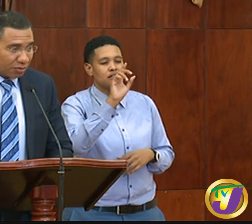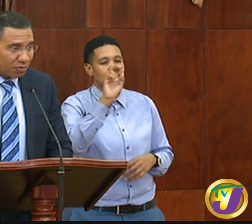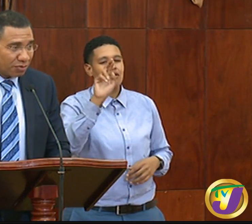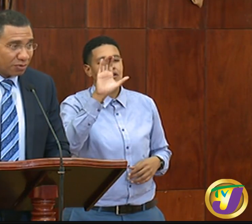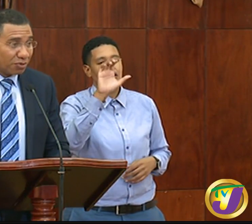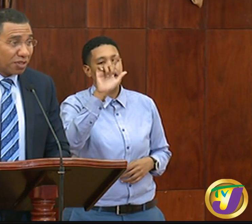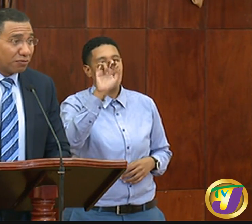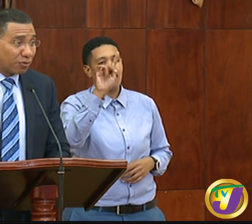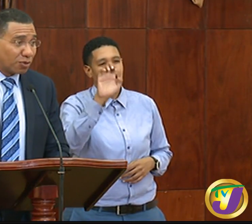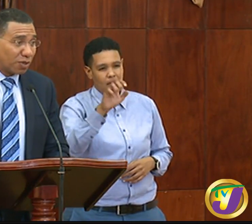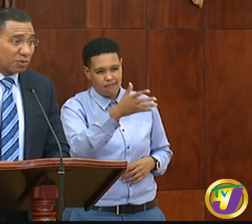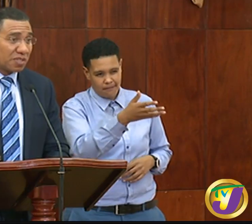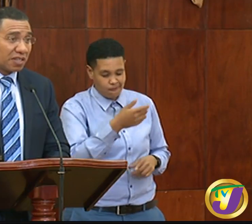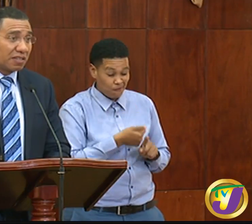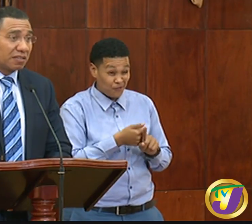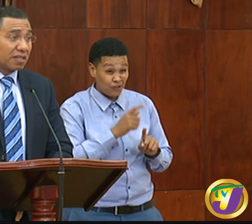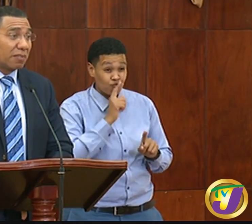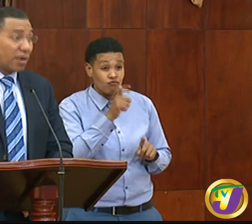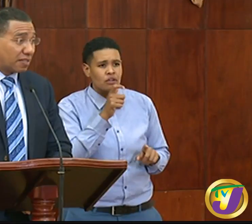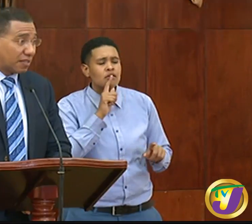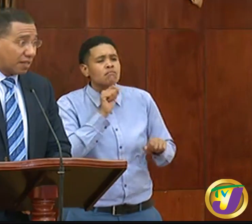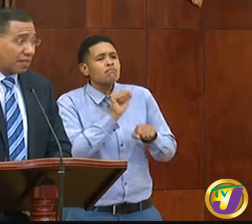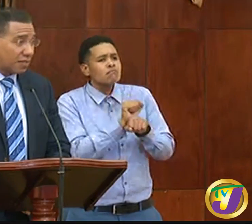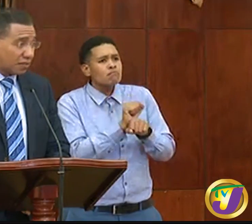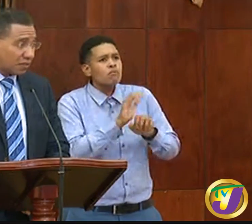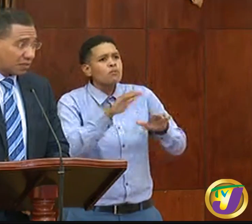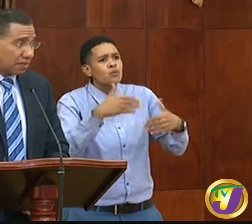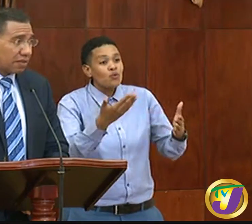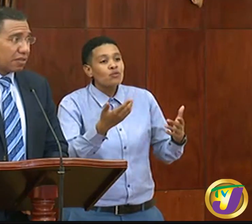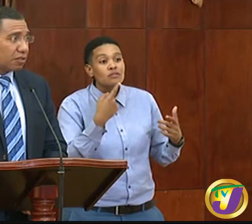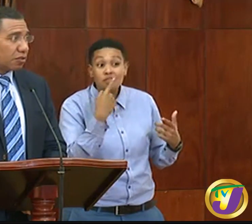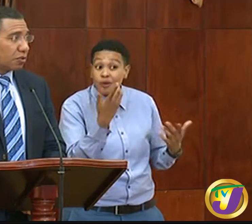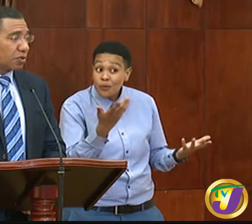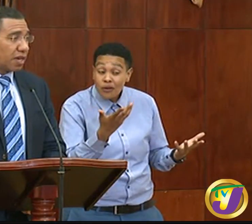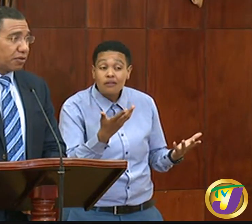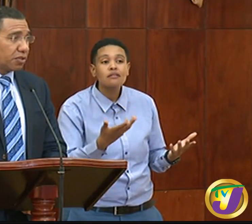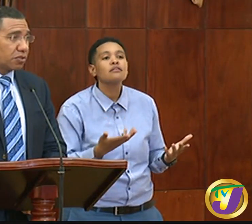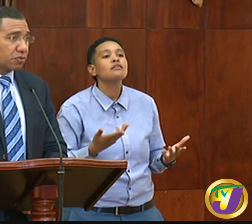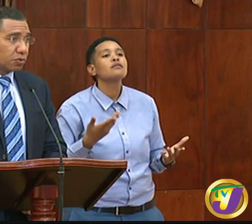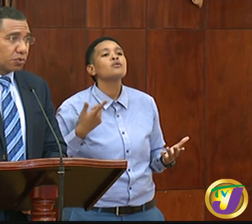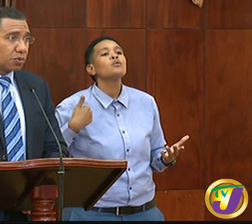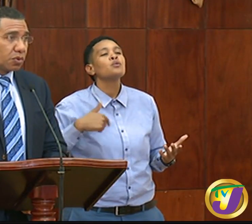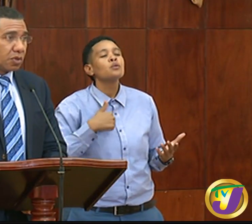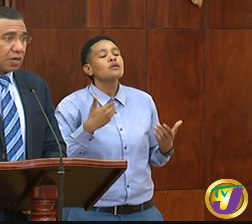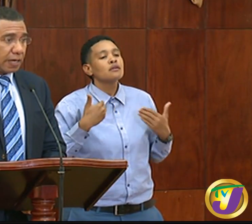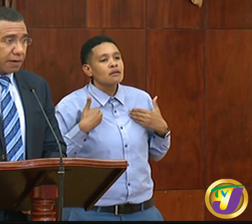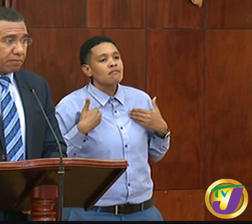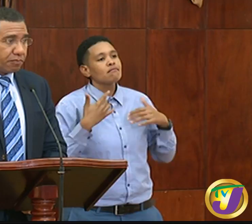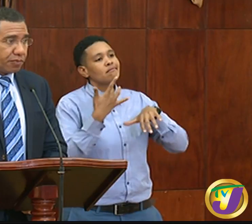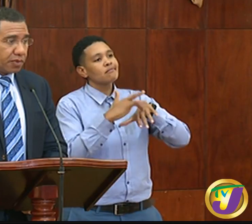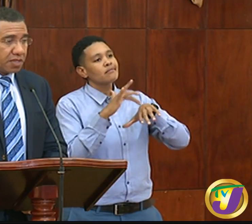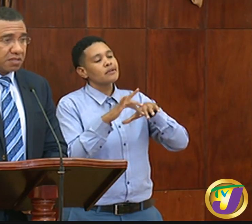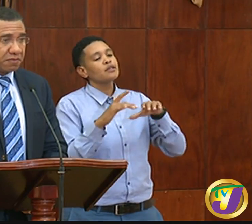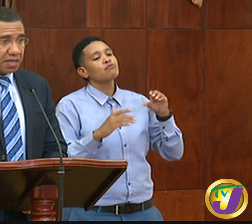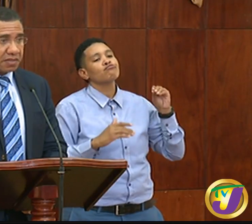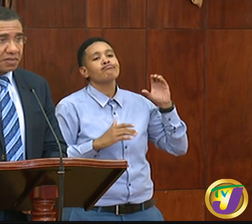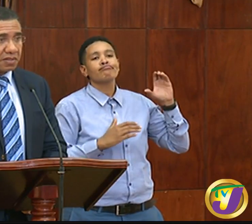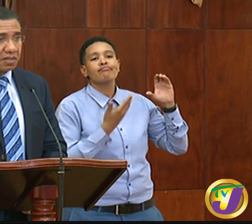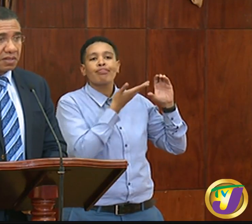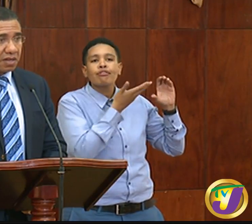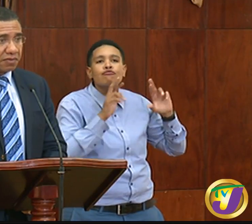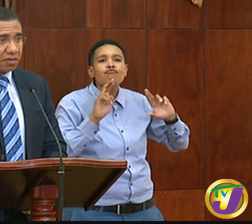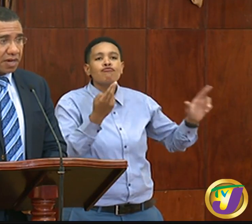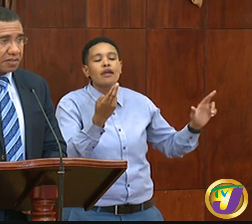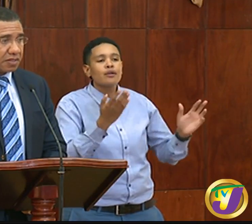Just to reinforce what was said, the capacity exists to carry us through this